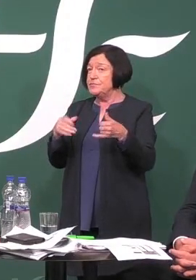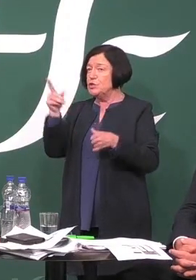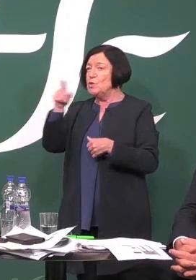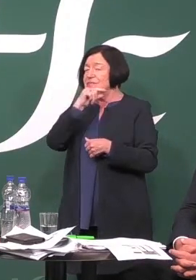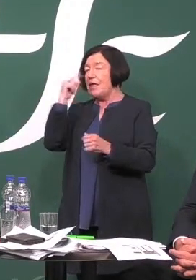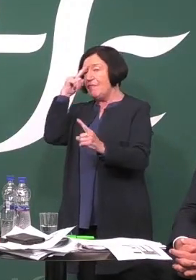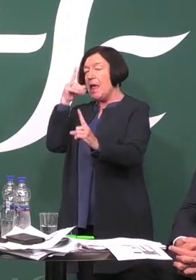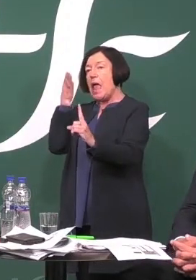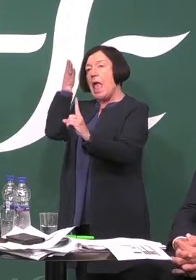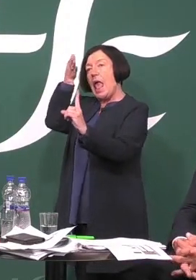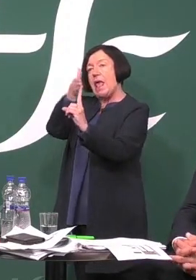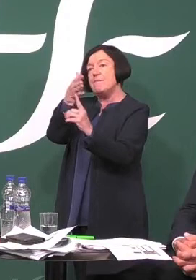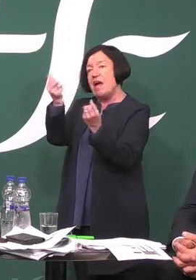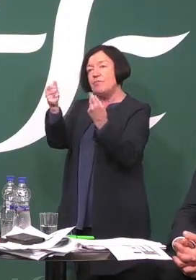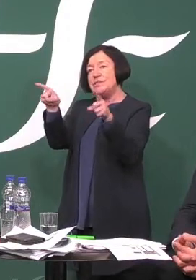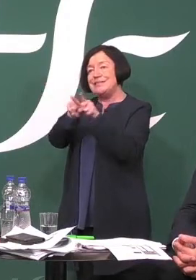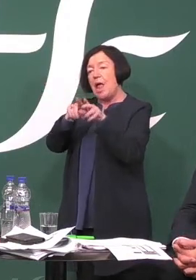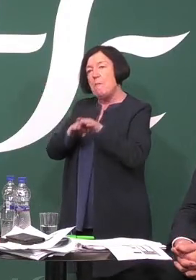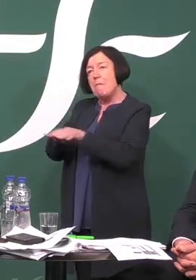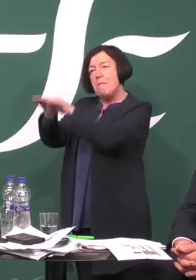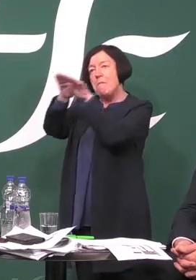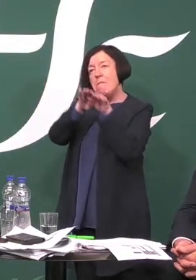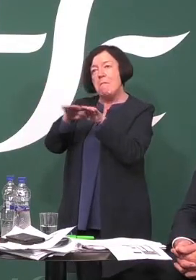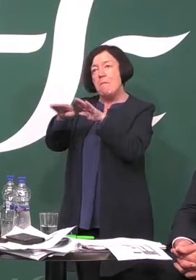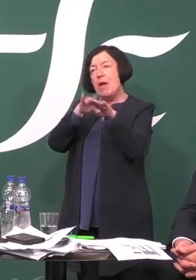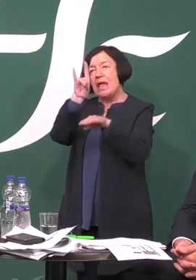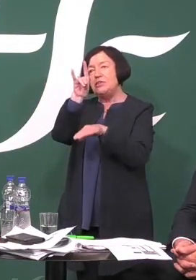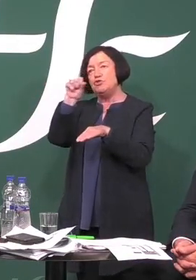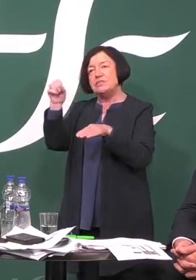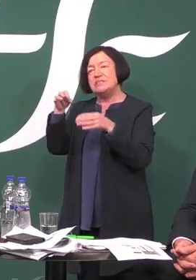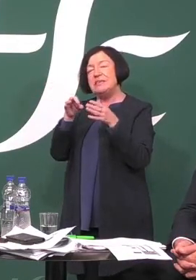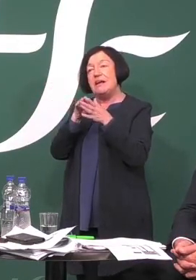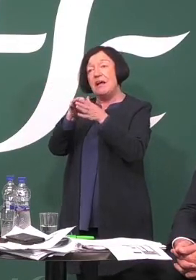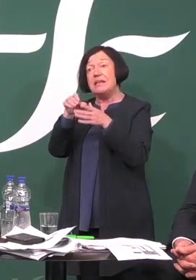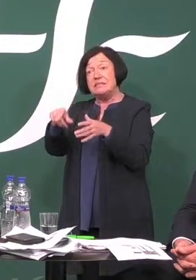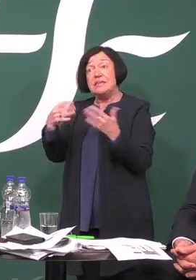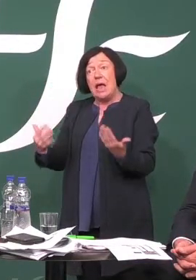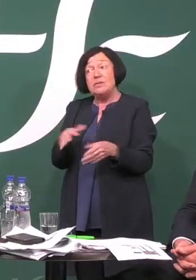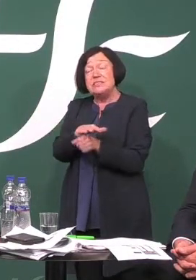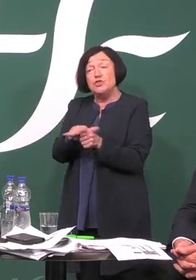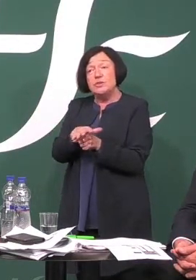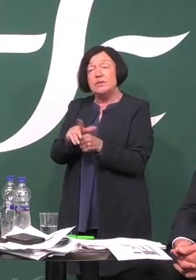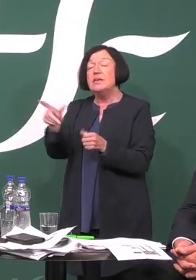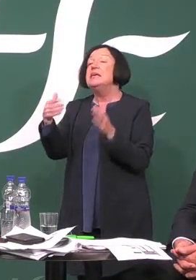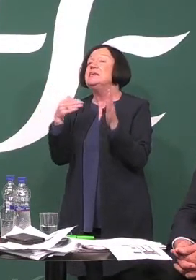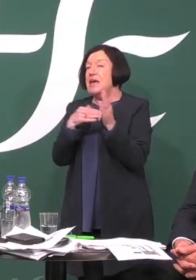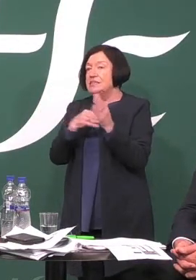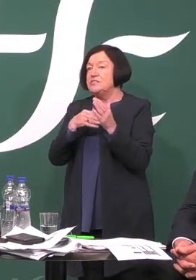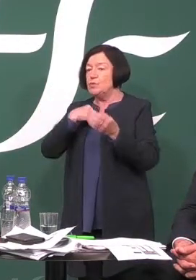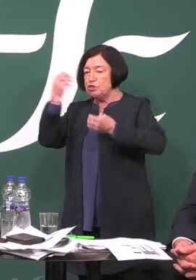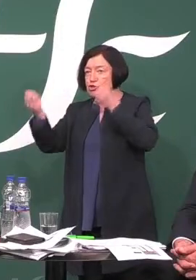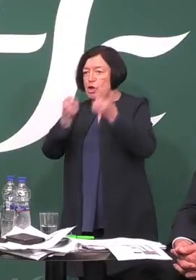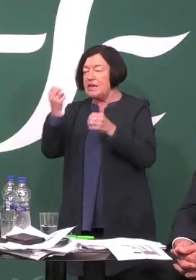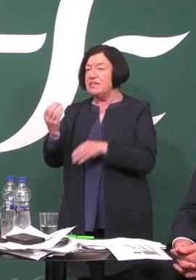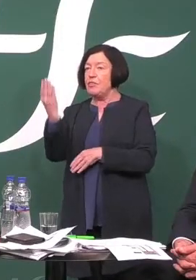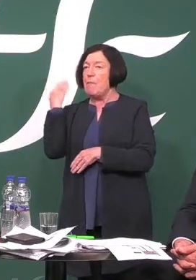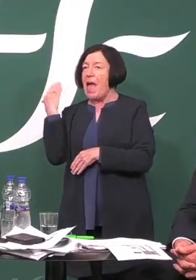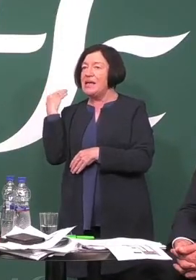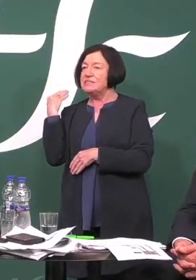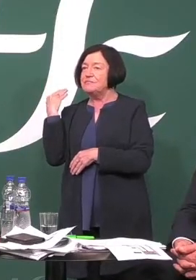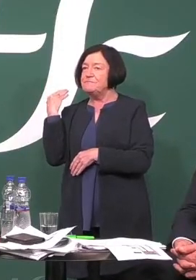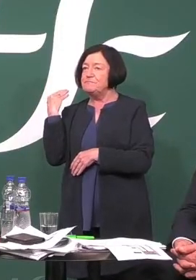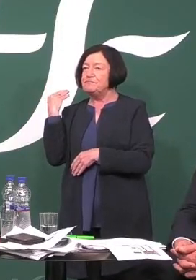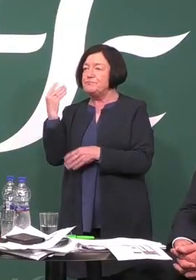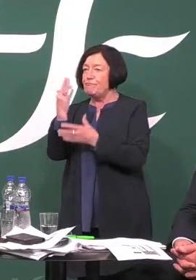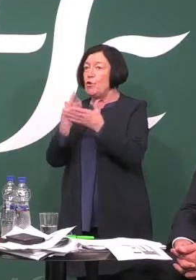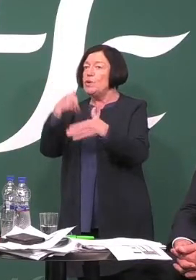the aim was to have them all operating within HSE guidelines by this week. Is that now the case? Yes, we checked in the past